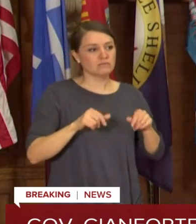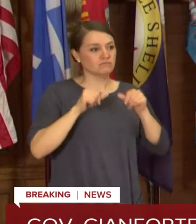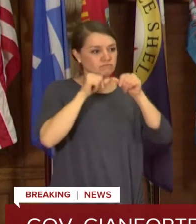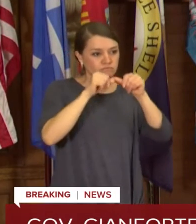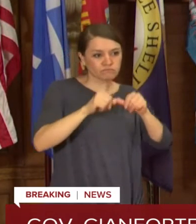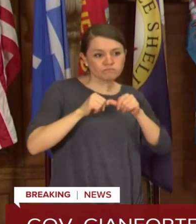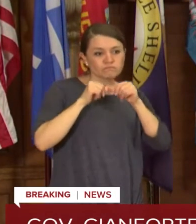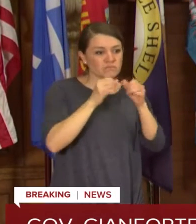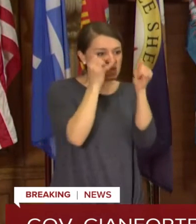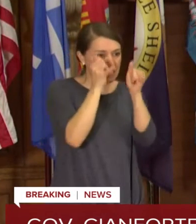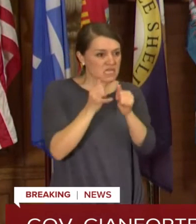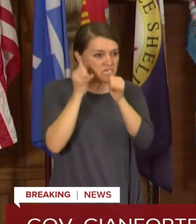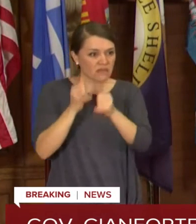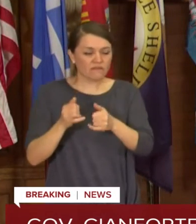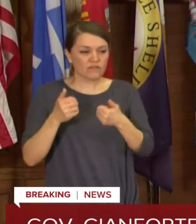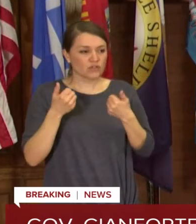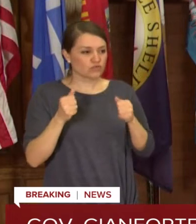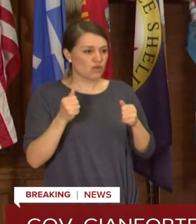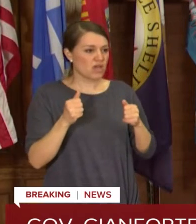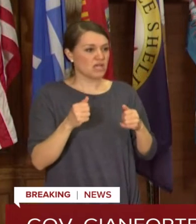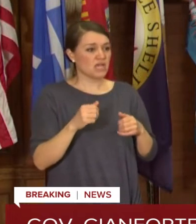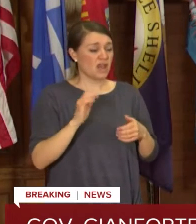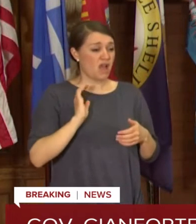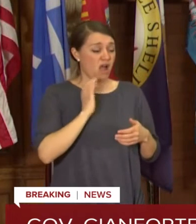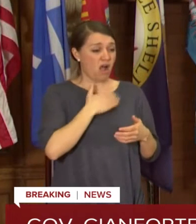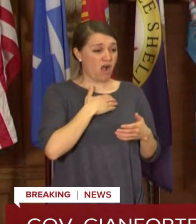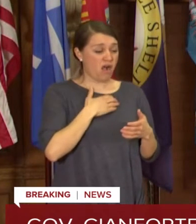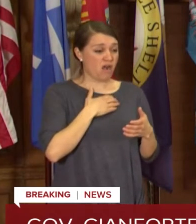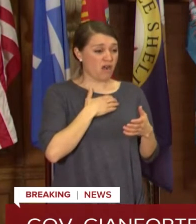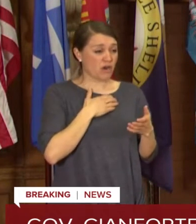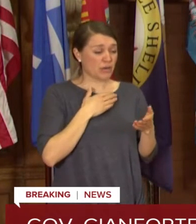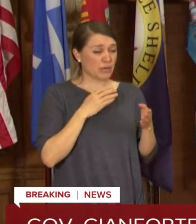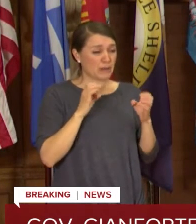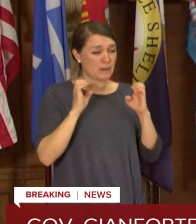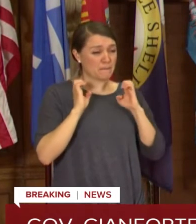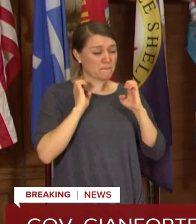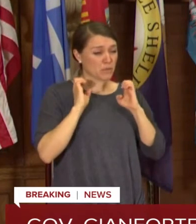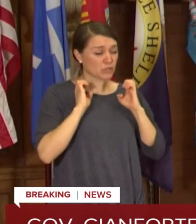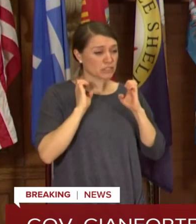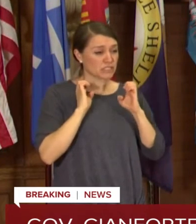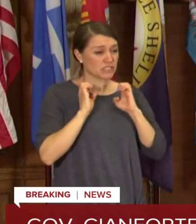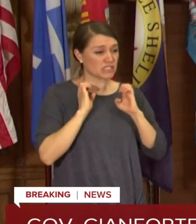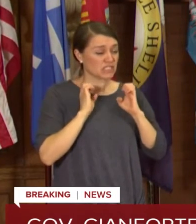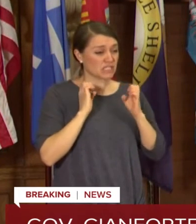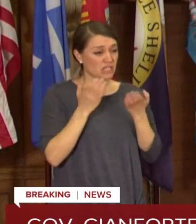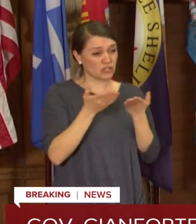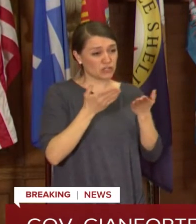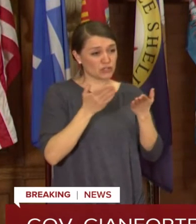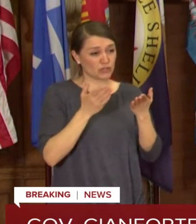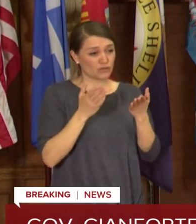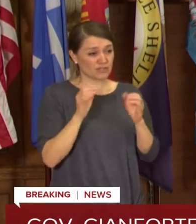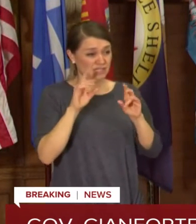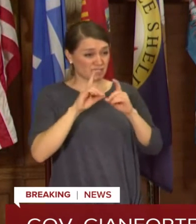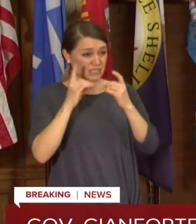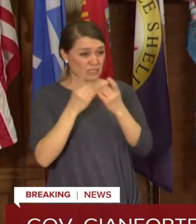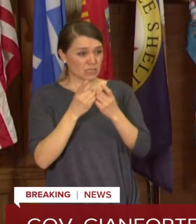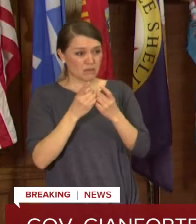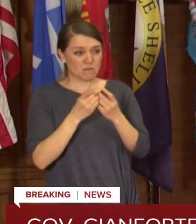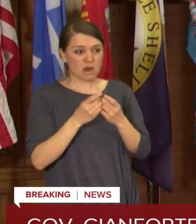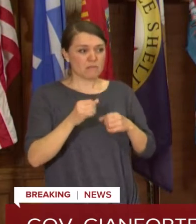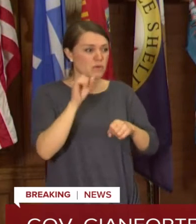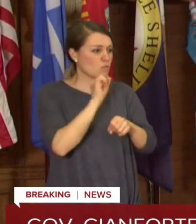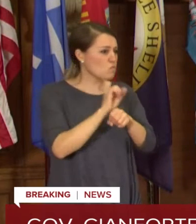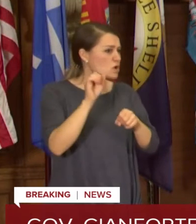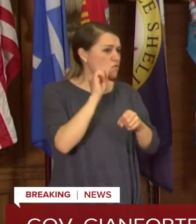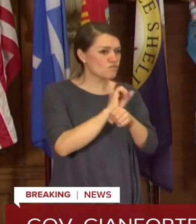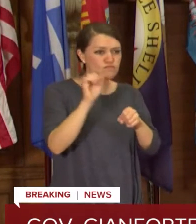well as our disaster and emergency services departments, work day in and day out to get testing and PPE